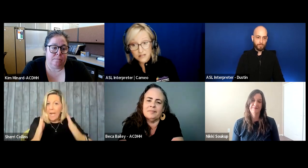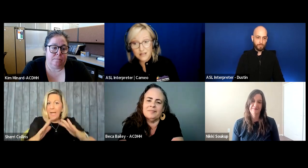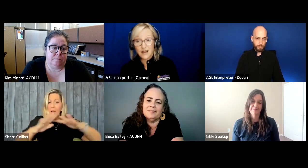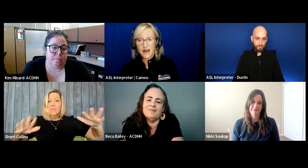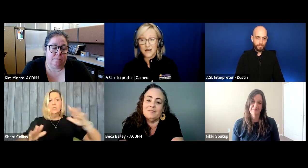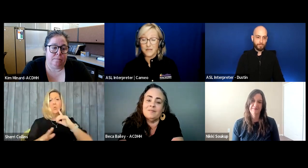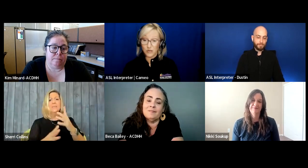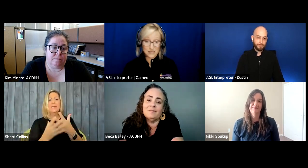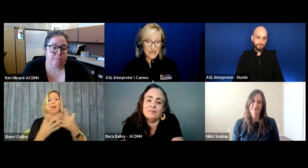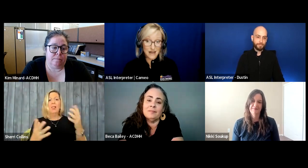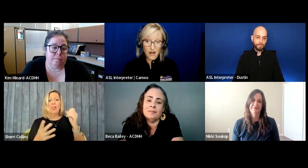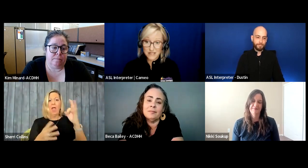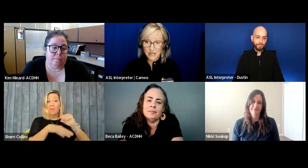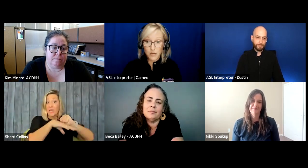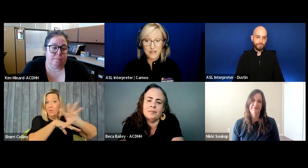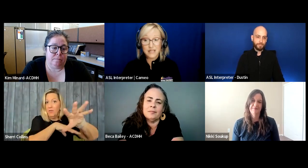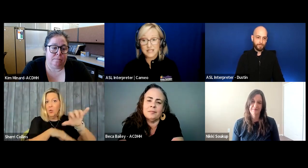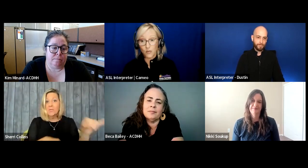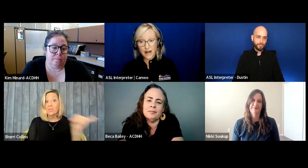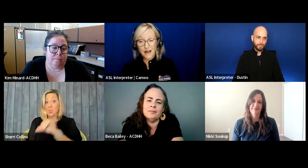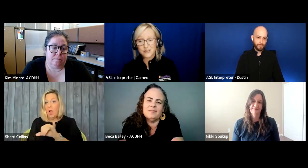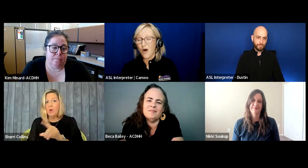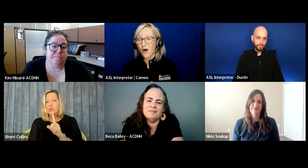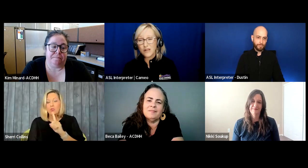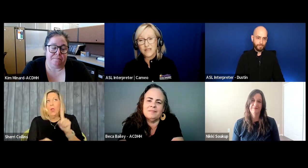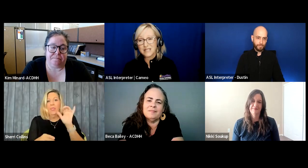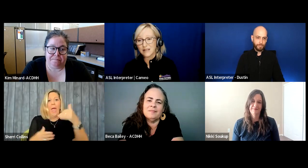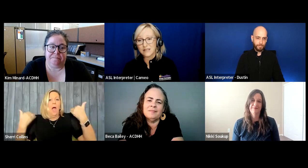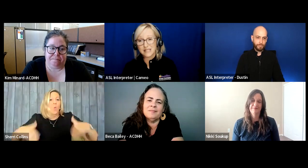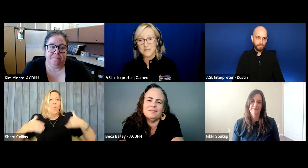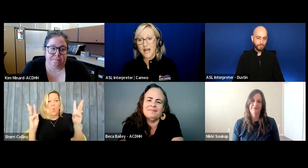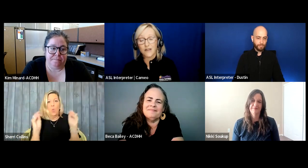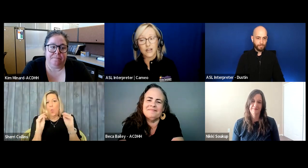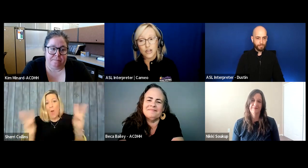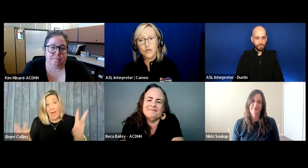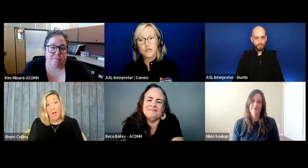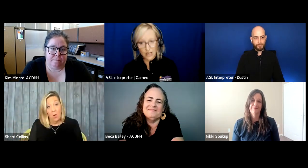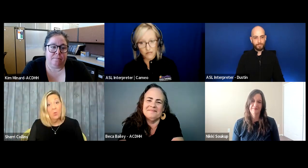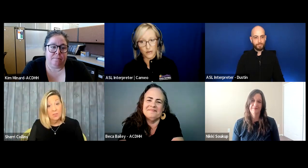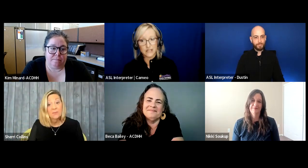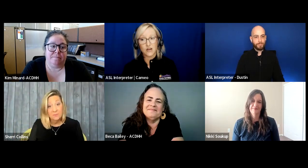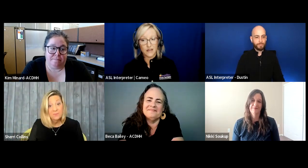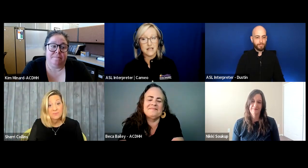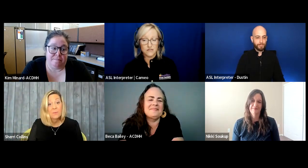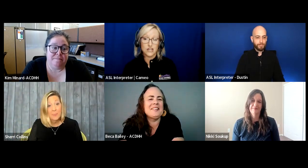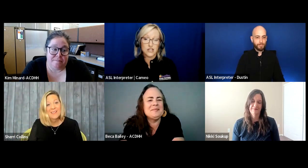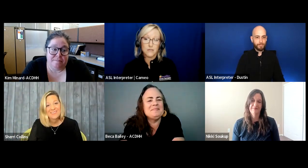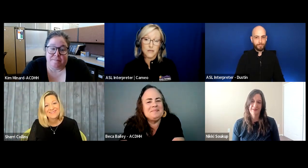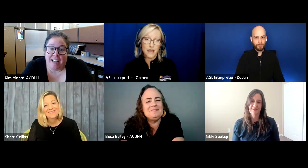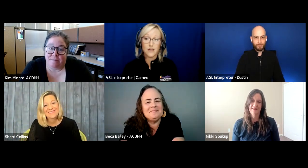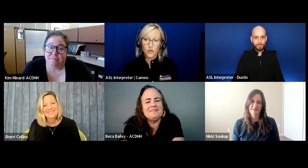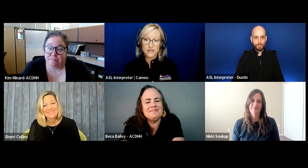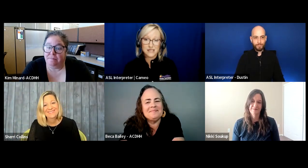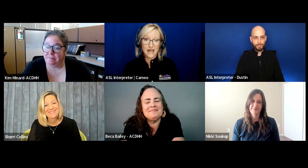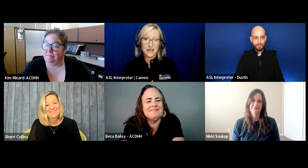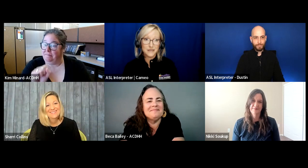world. We're seeing that obviously in politics, in the White House. All of these little steps have a huge influence on the kinds of change that can be